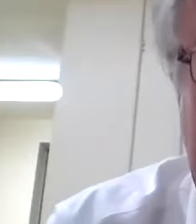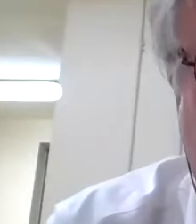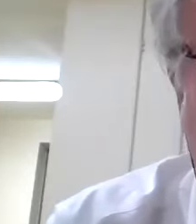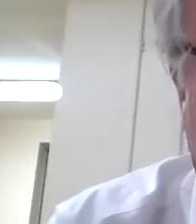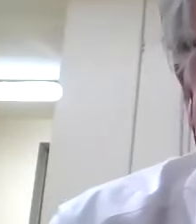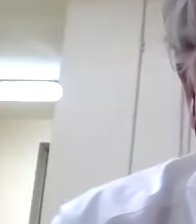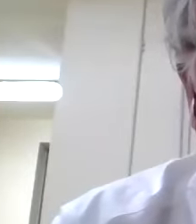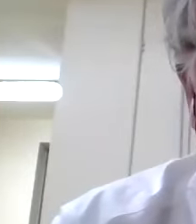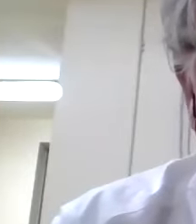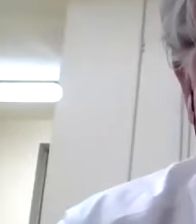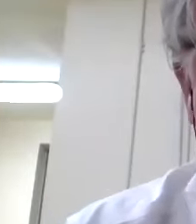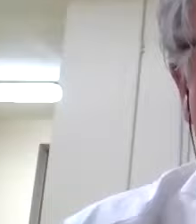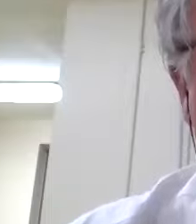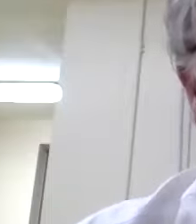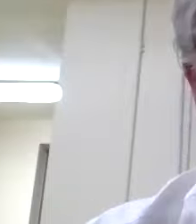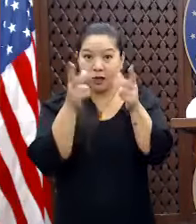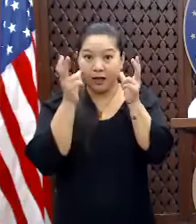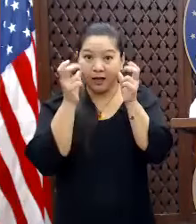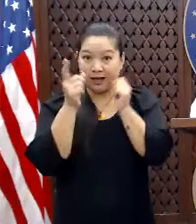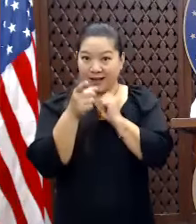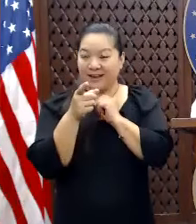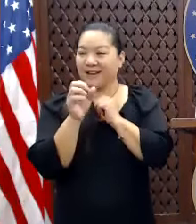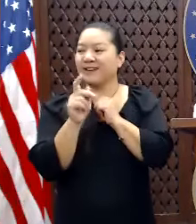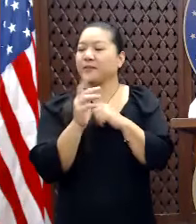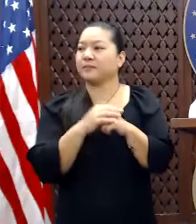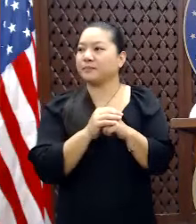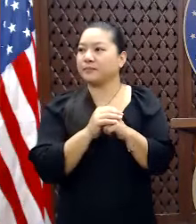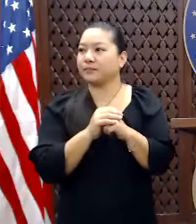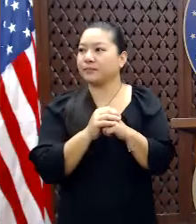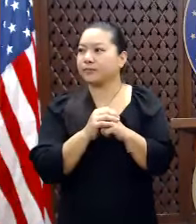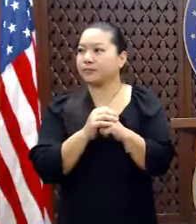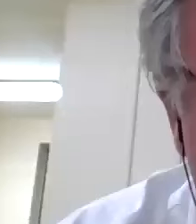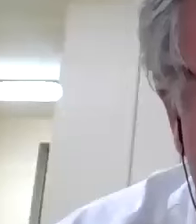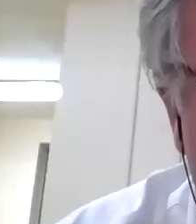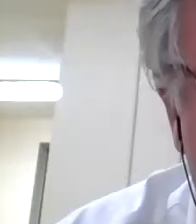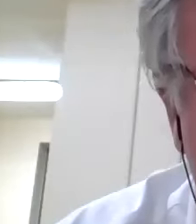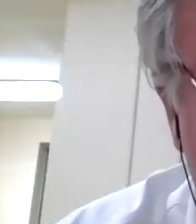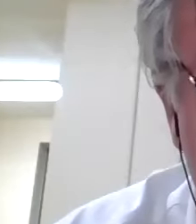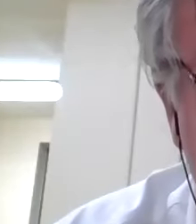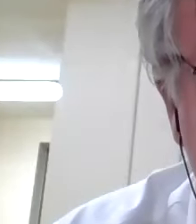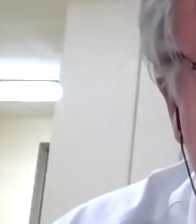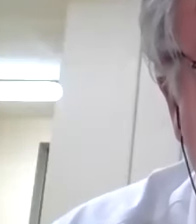I can hear you. Can you hear me? Yes, now, we can hear you. You can hear me now. Is that correct?